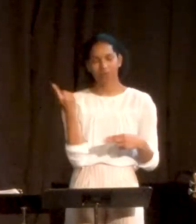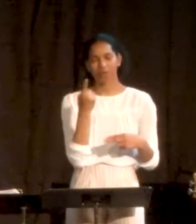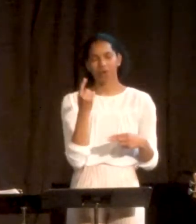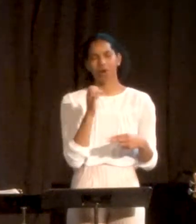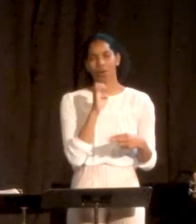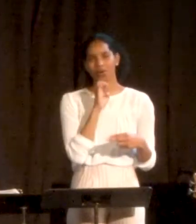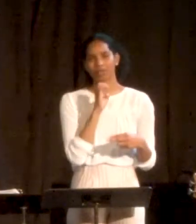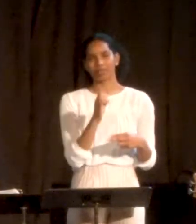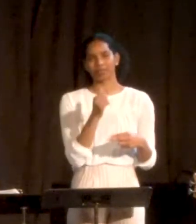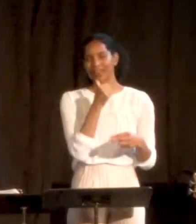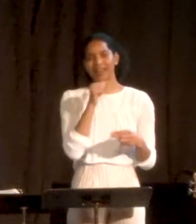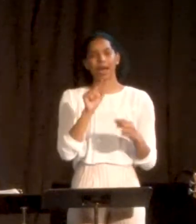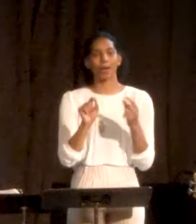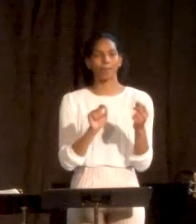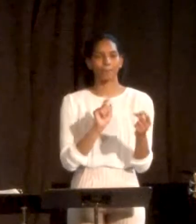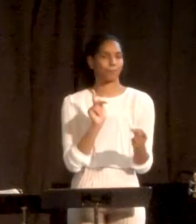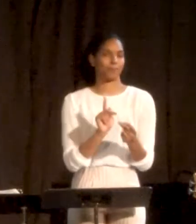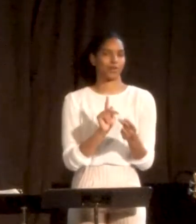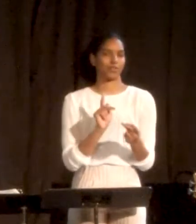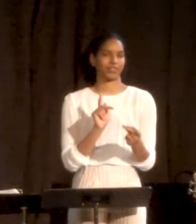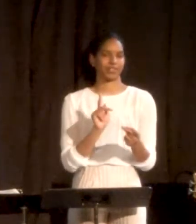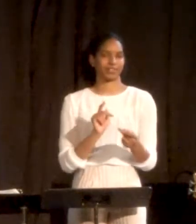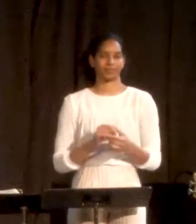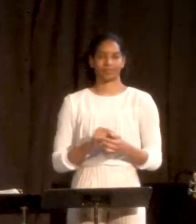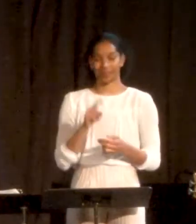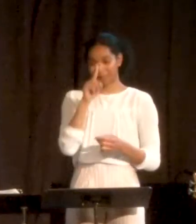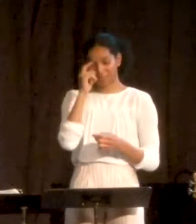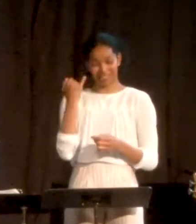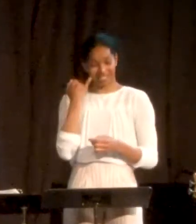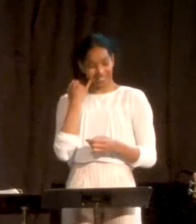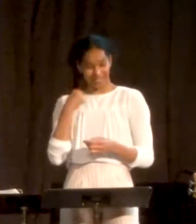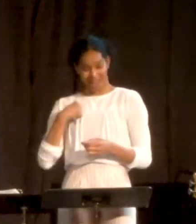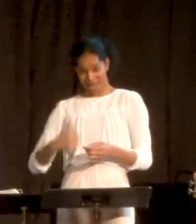if I'm not cracked, you certainly are.